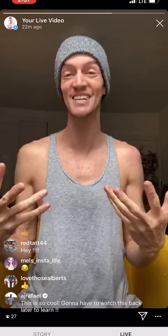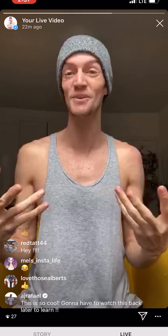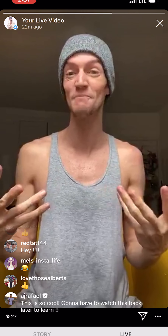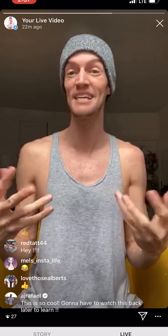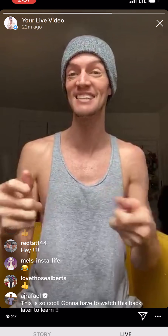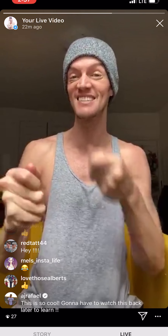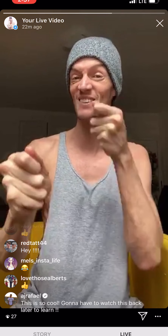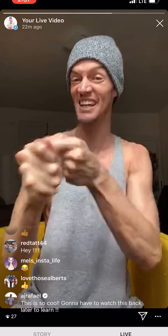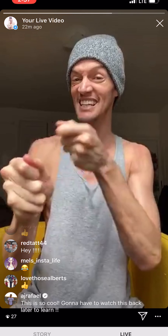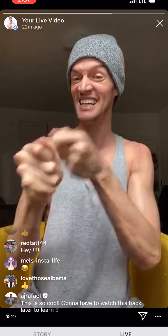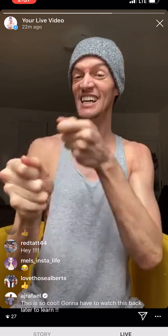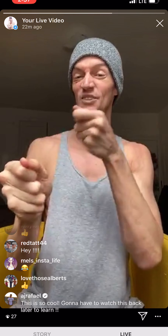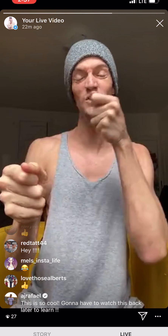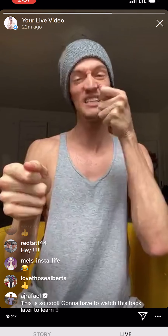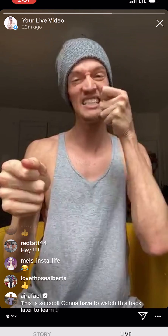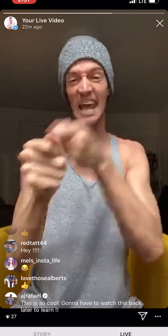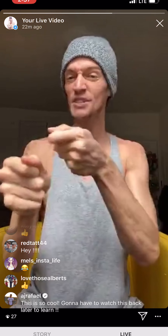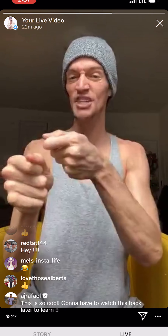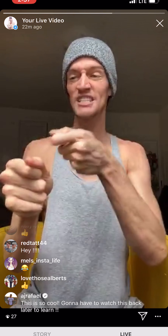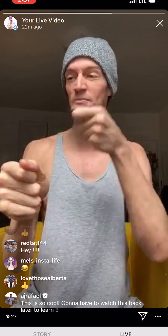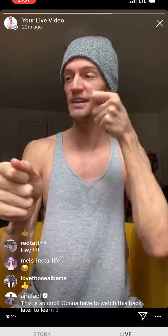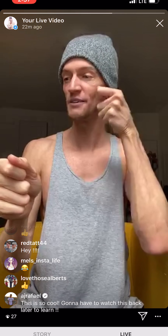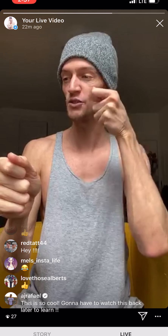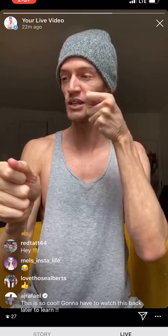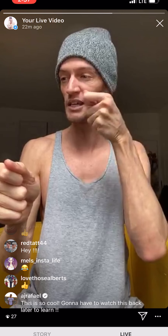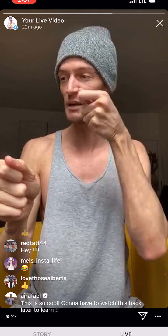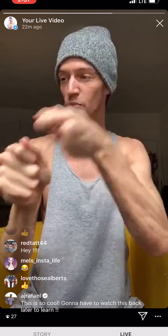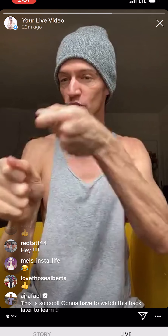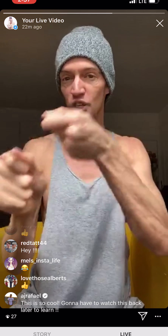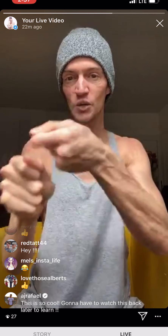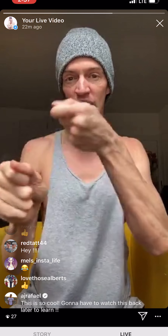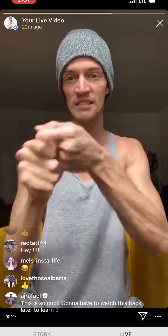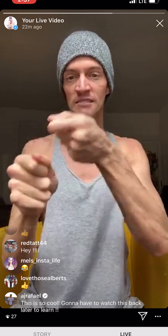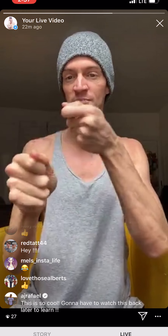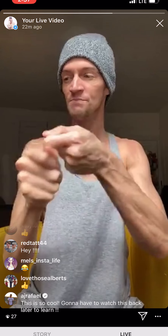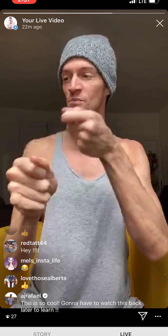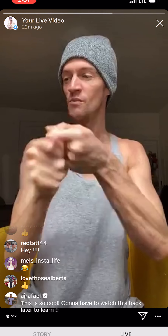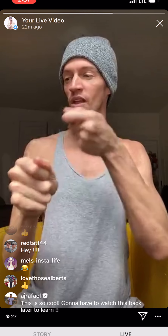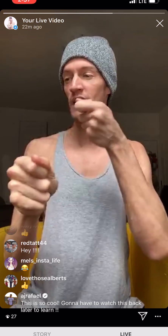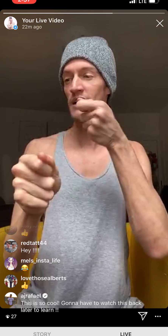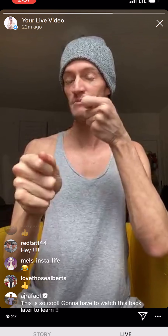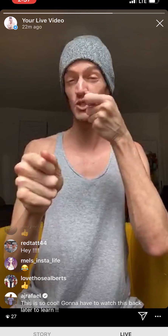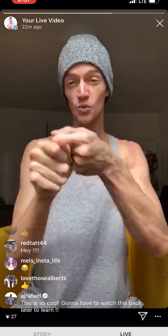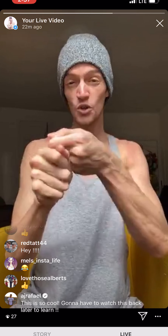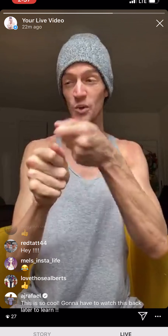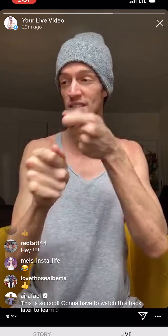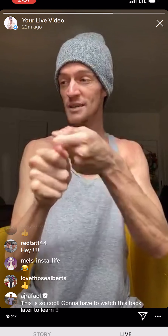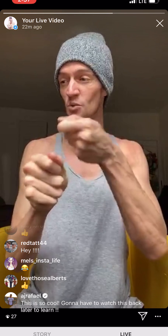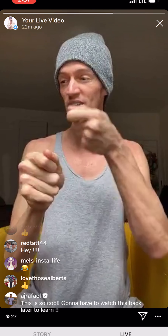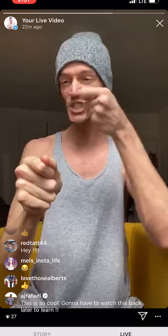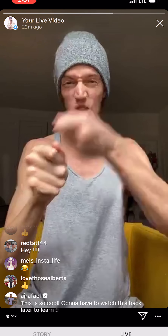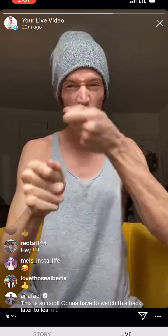what it means. So like, if you're really damaging something, if you're really like persecuting, um, to ruin someone, torment.